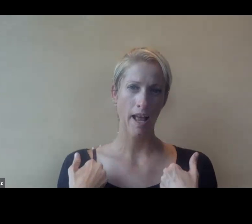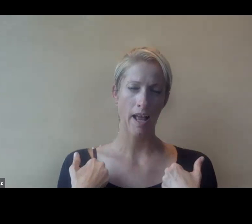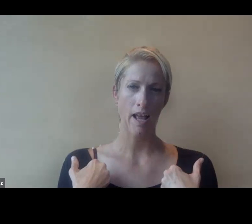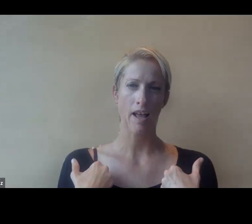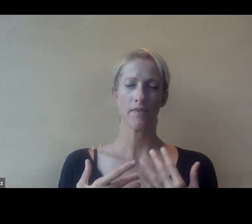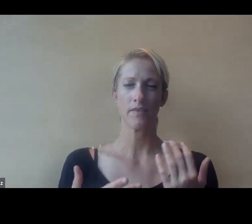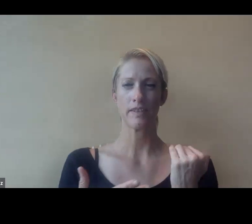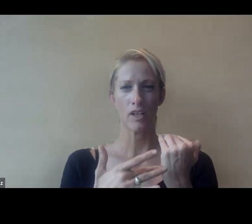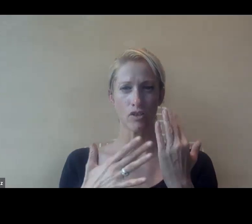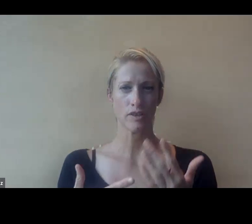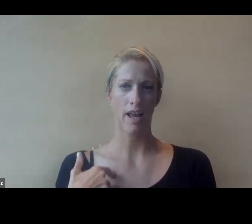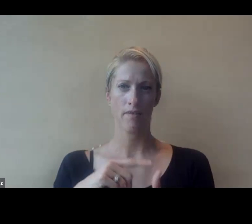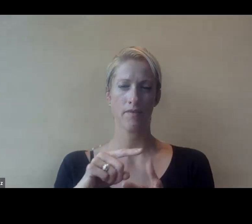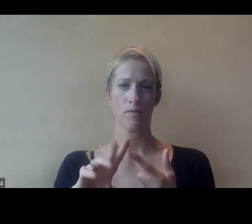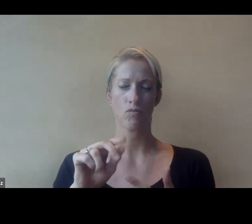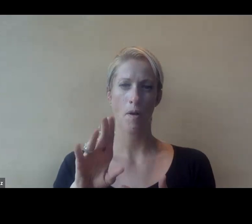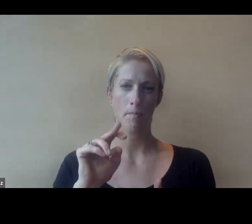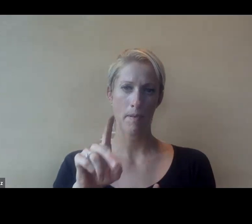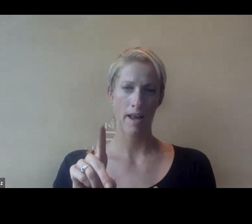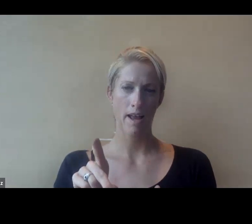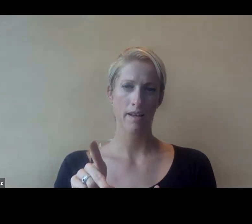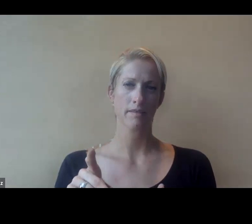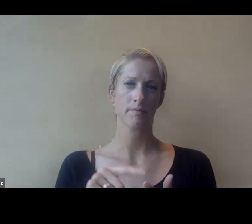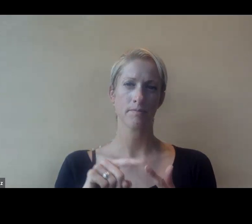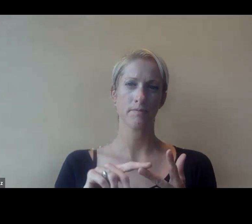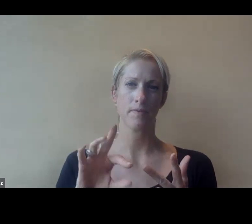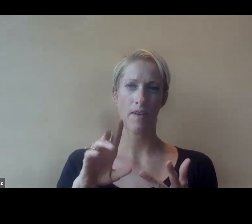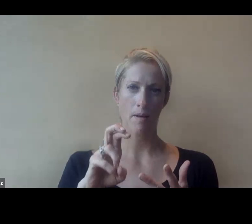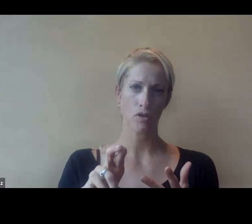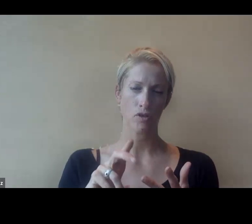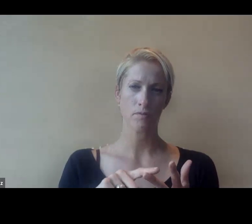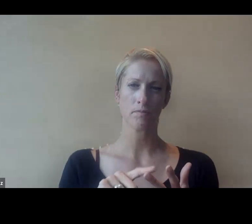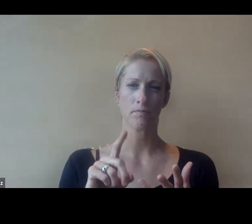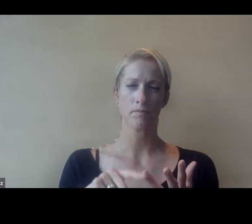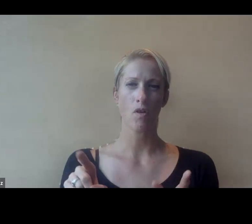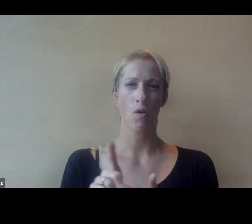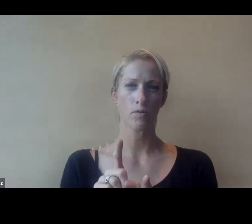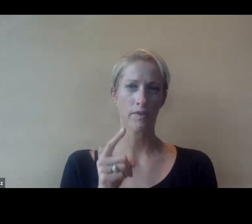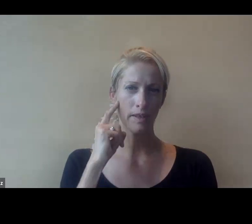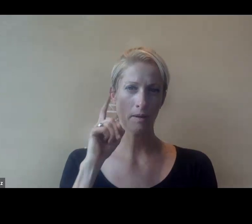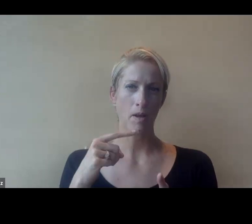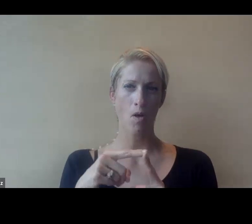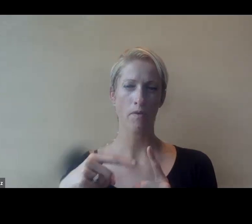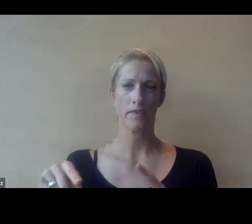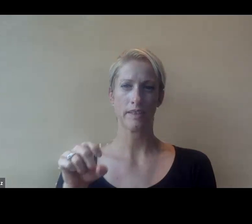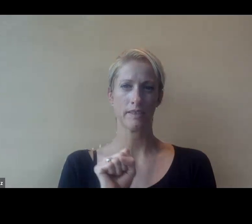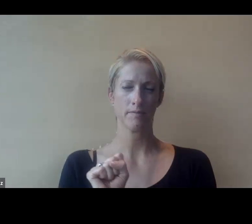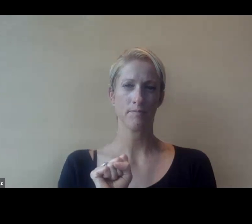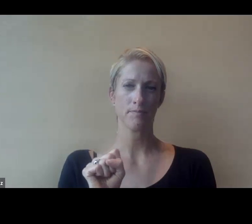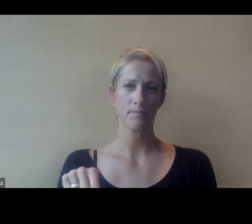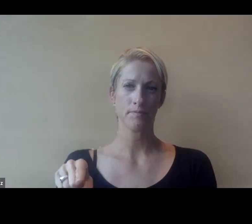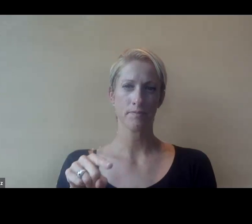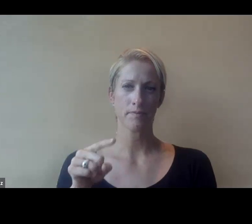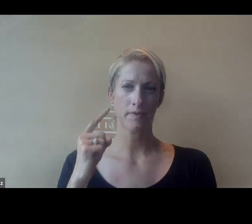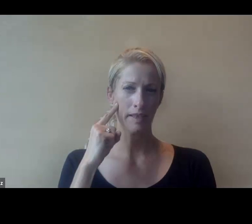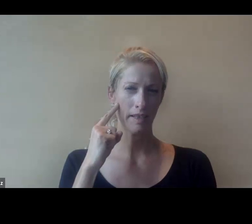technician, we have a broadband technician, fiber technician. And when we think about these occupations, just as we think